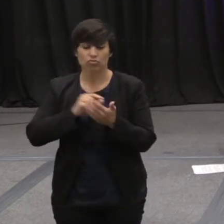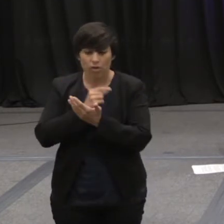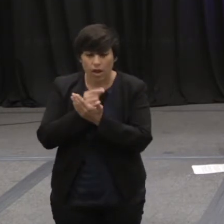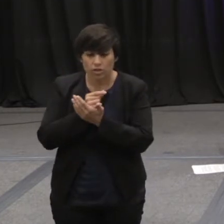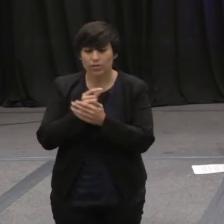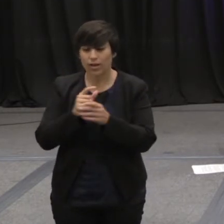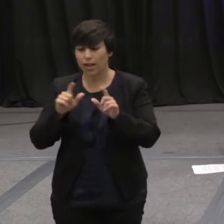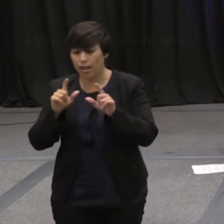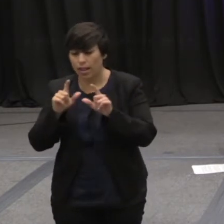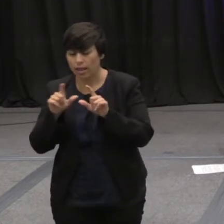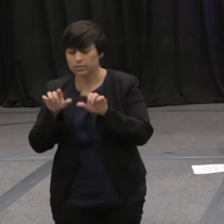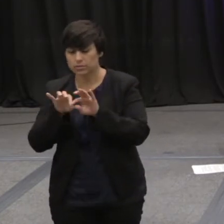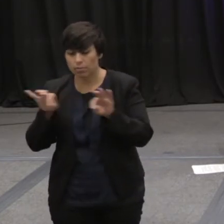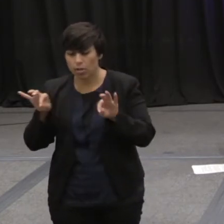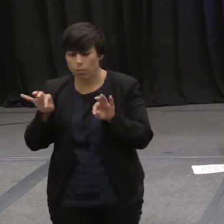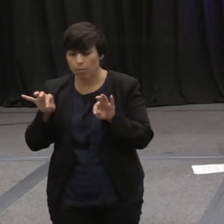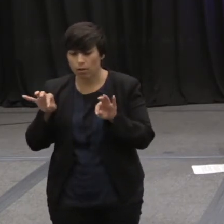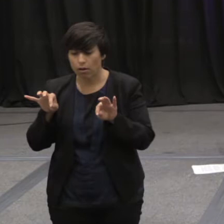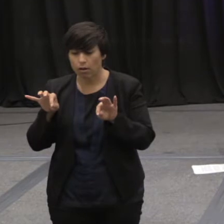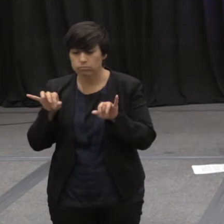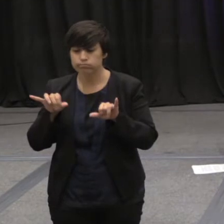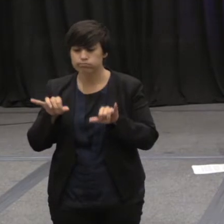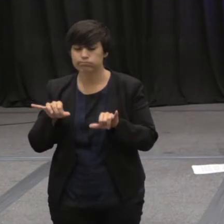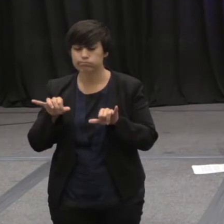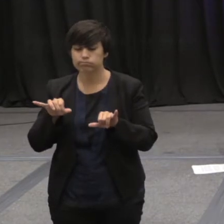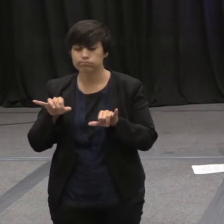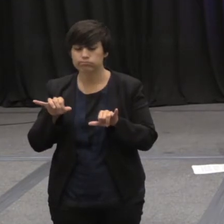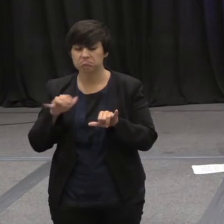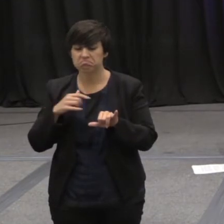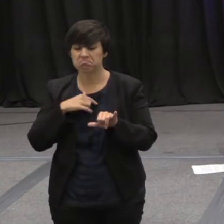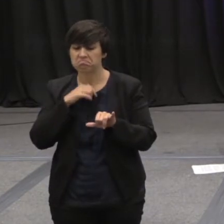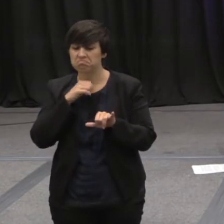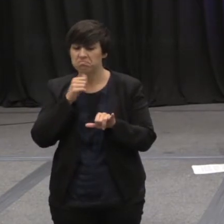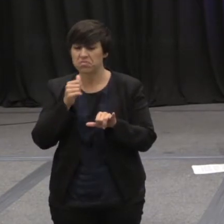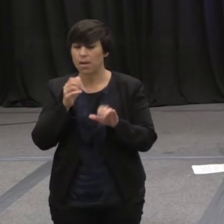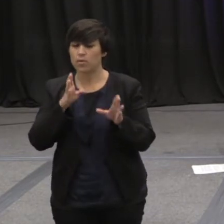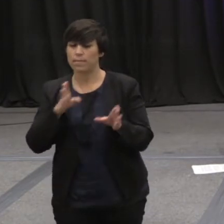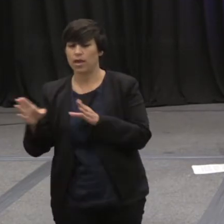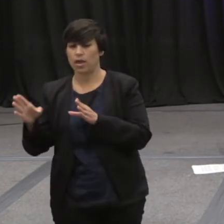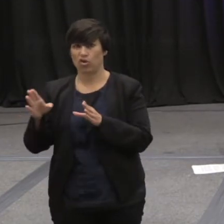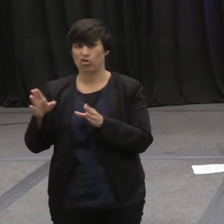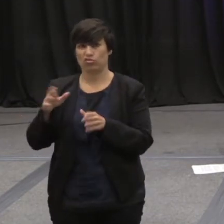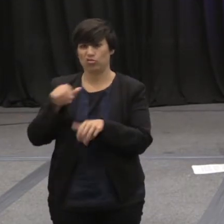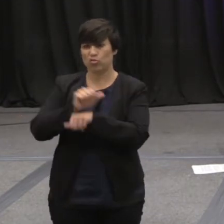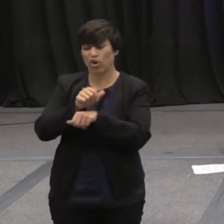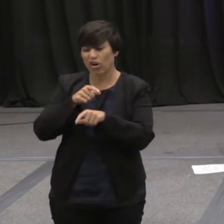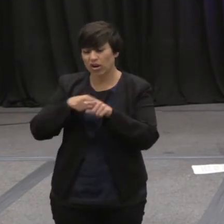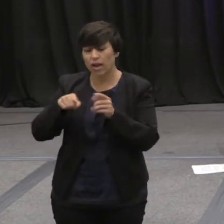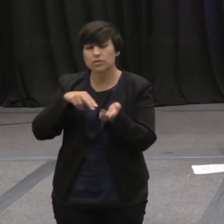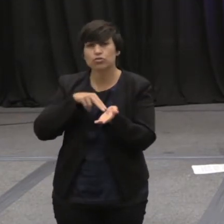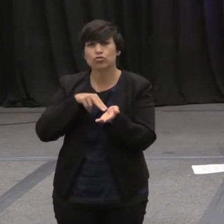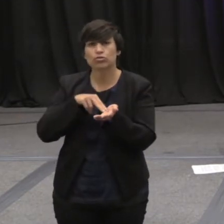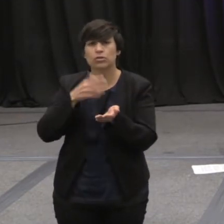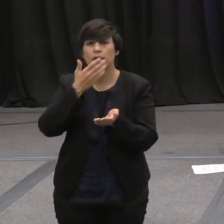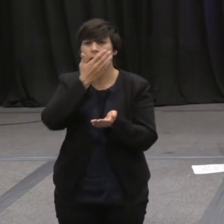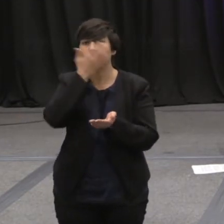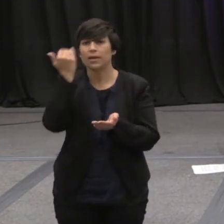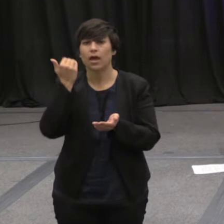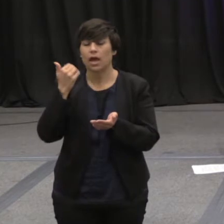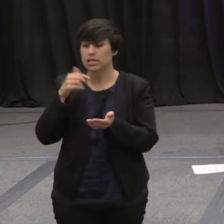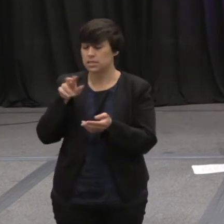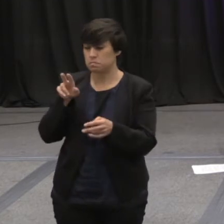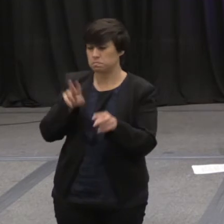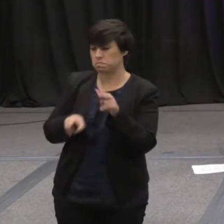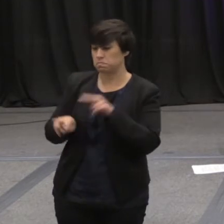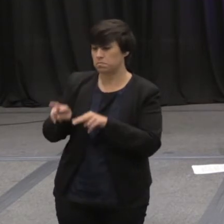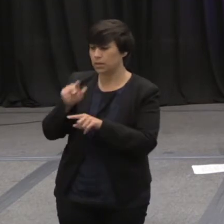and realized I wasn't emotionally prepared to be a nurse because I could not handle other suffering